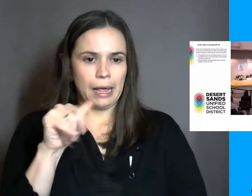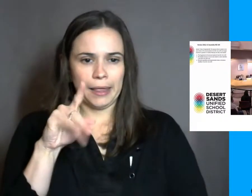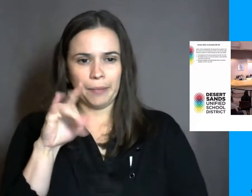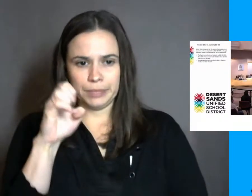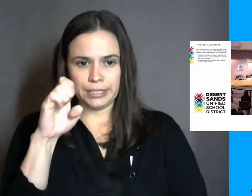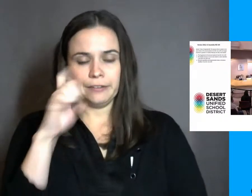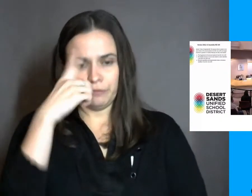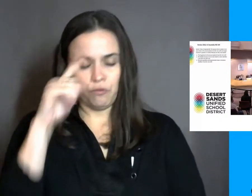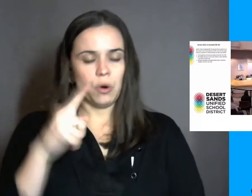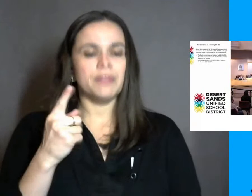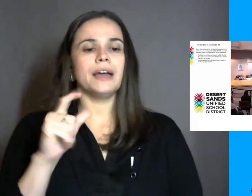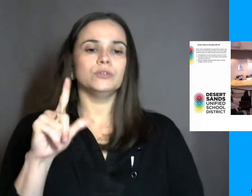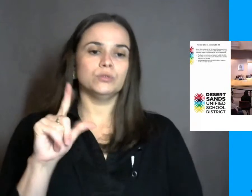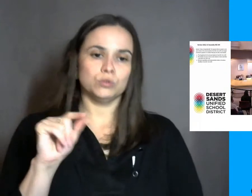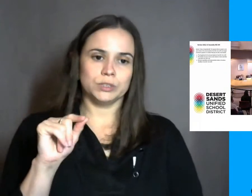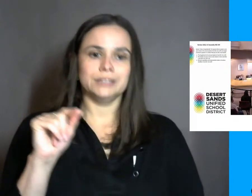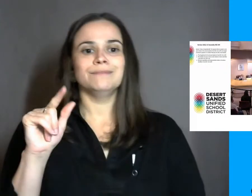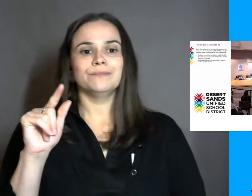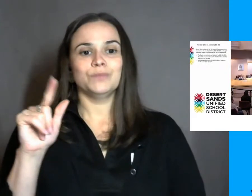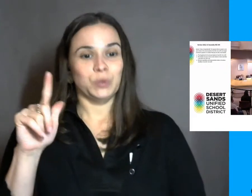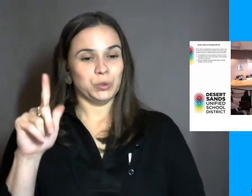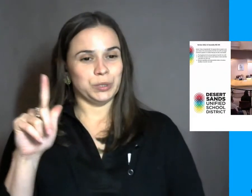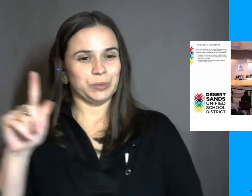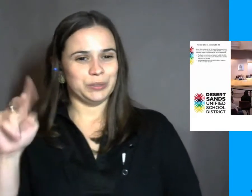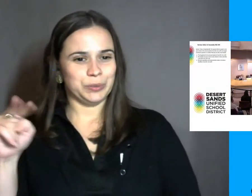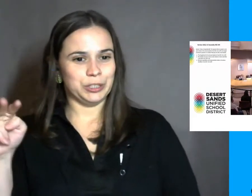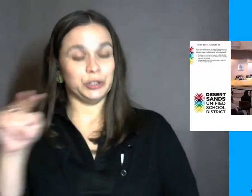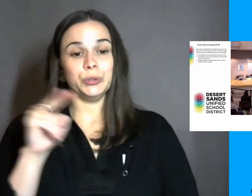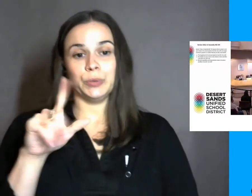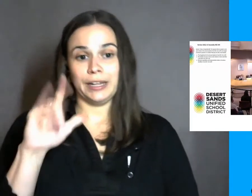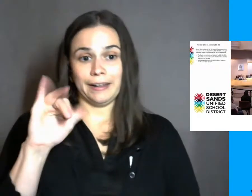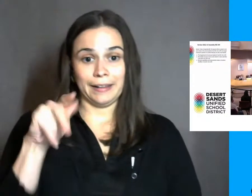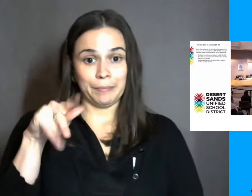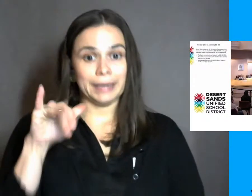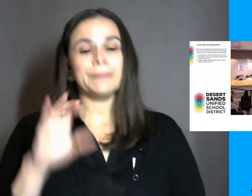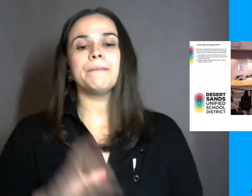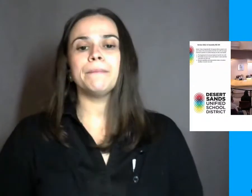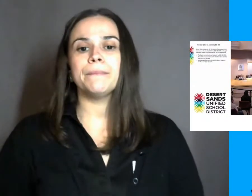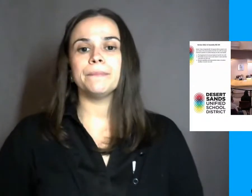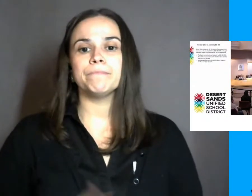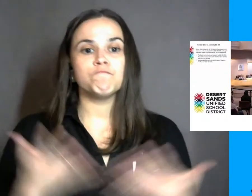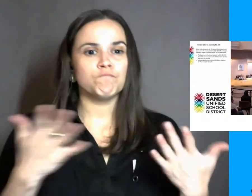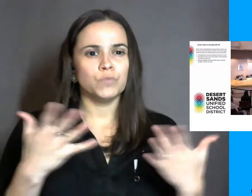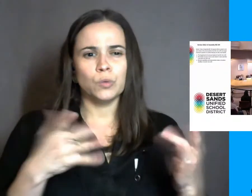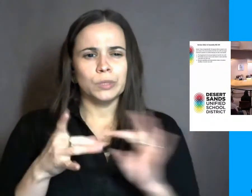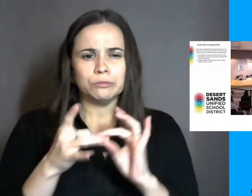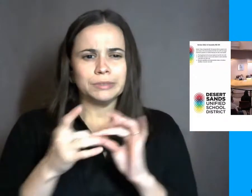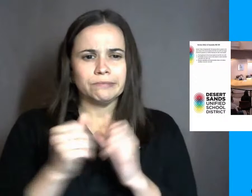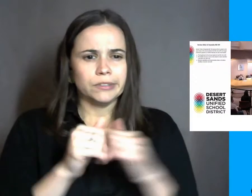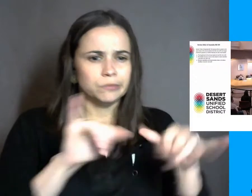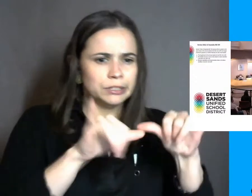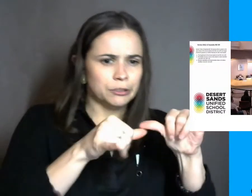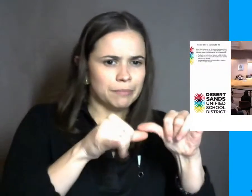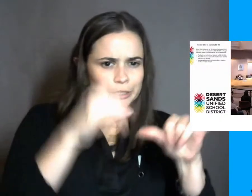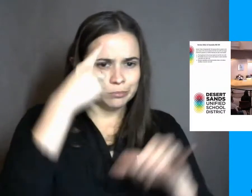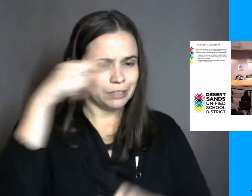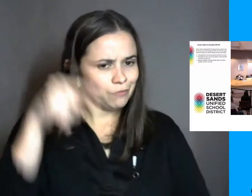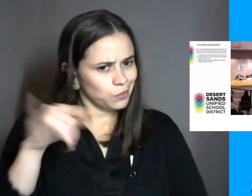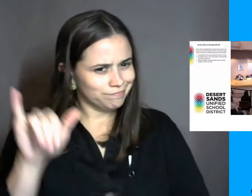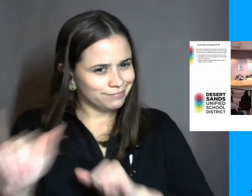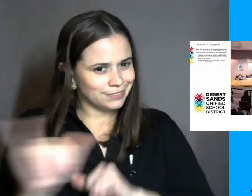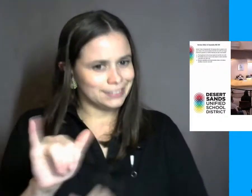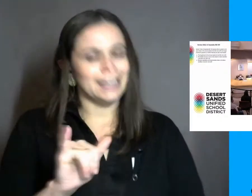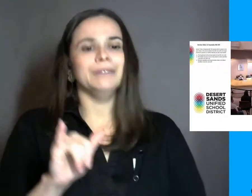21-22 LCAP, all available mid-year outcome data related to the metrics identified in the 21-22 LCAP,